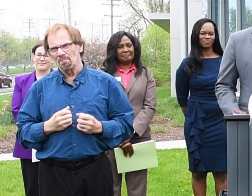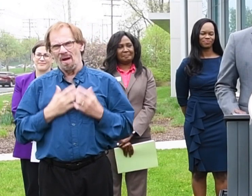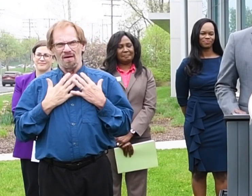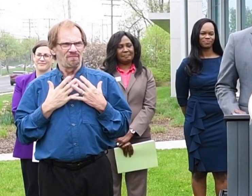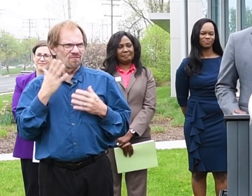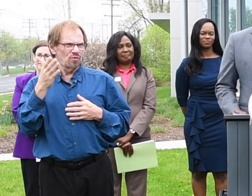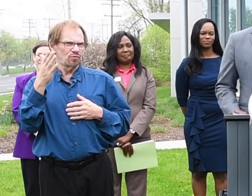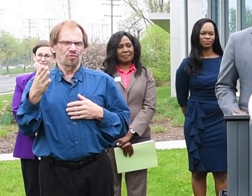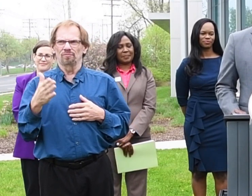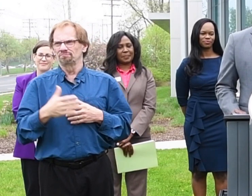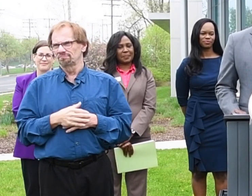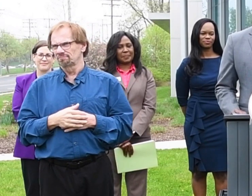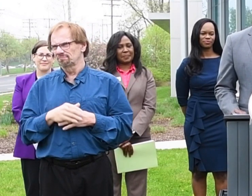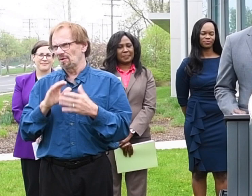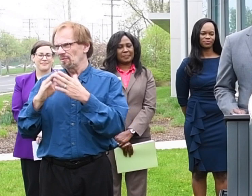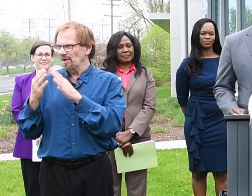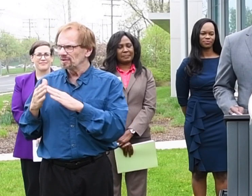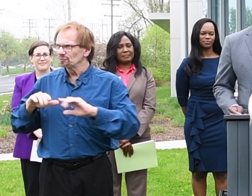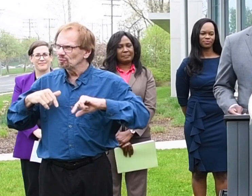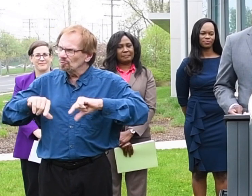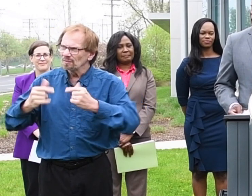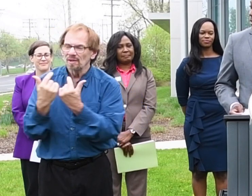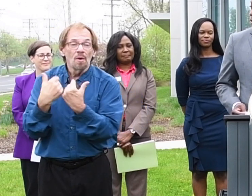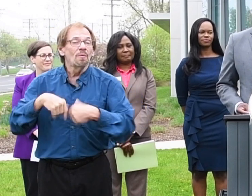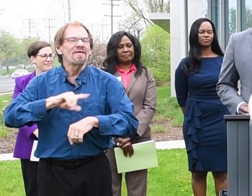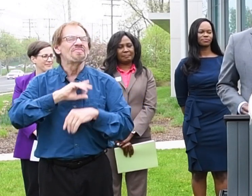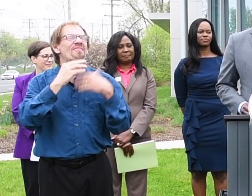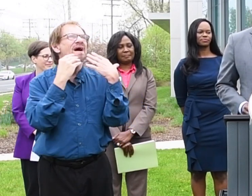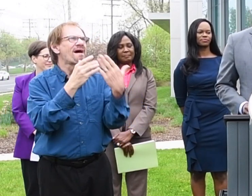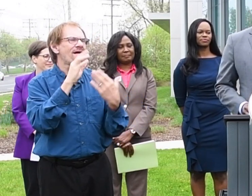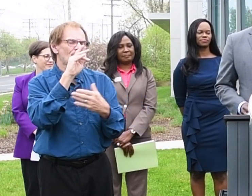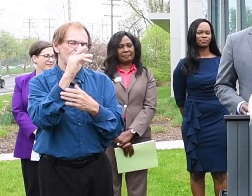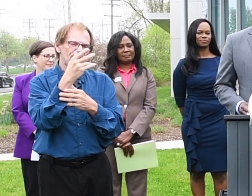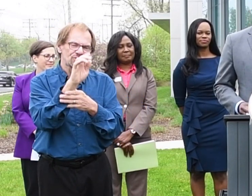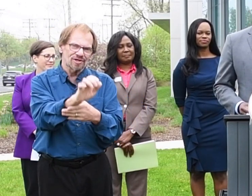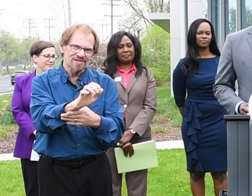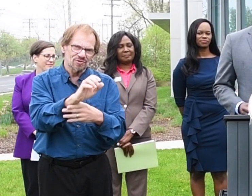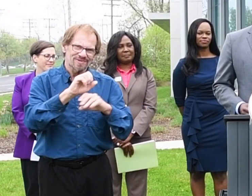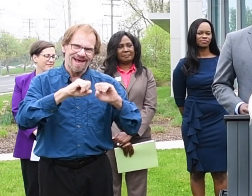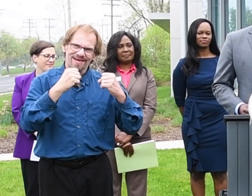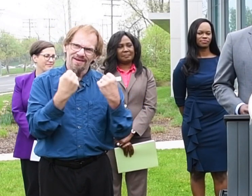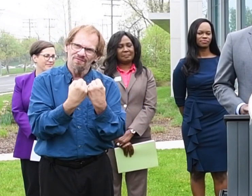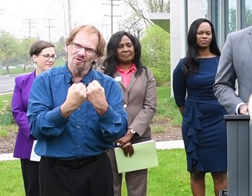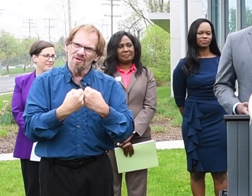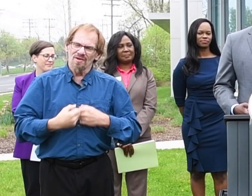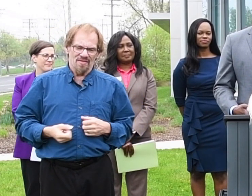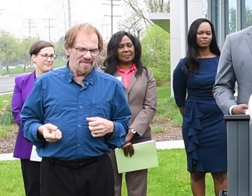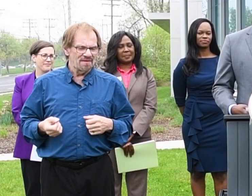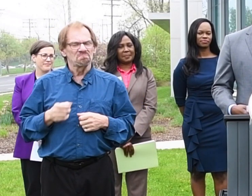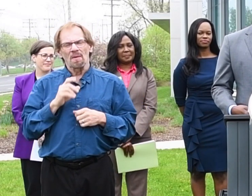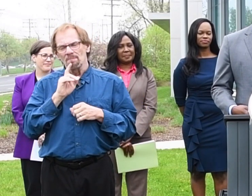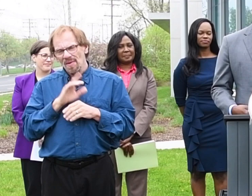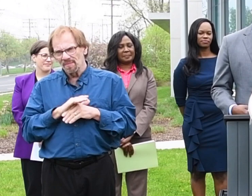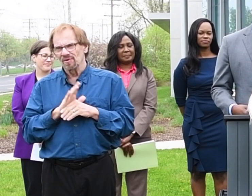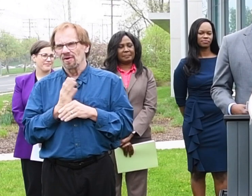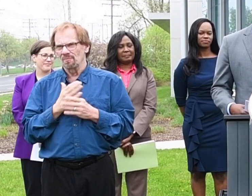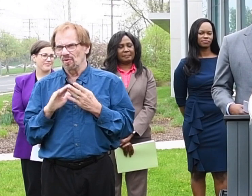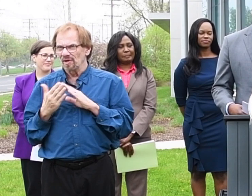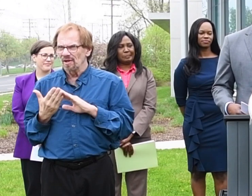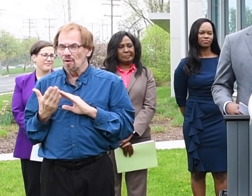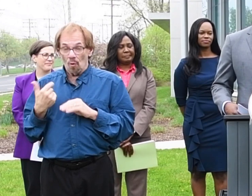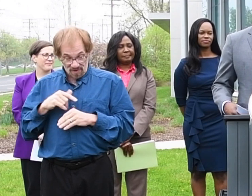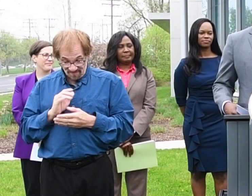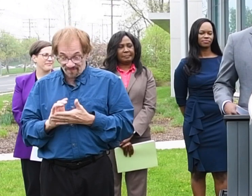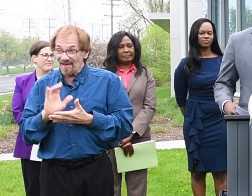our gratitude to the Elkridge Heritage Society for your commitment to our community. And as we invest in the Brumbaugh House, we are